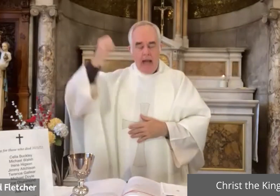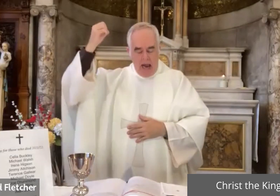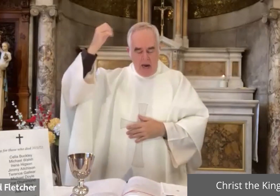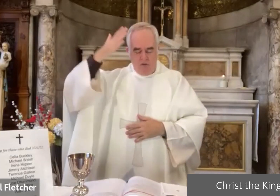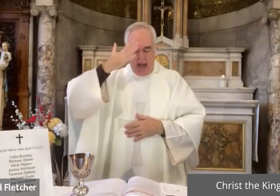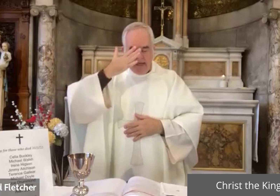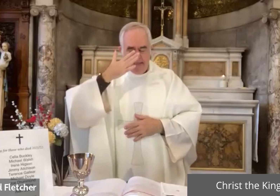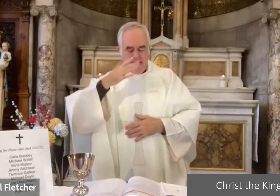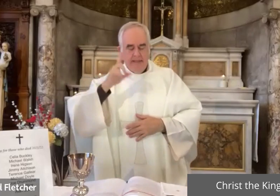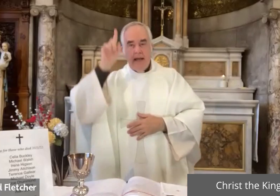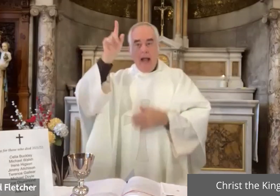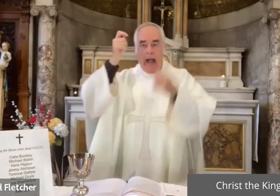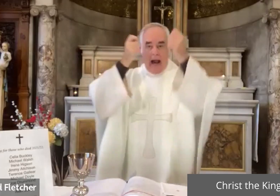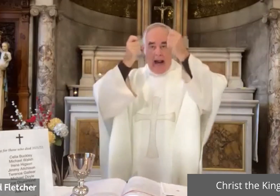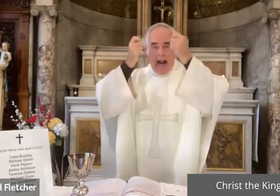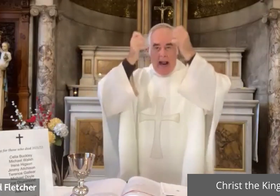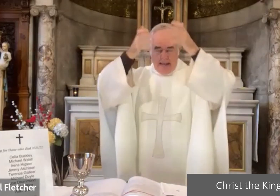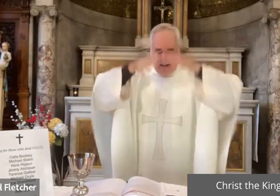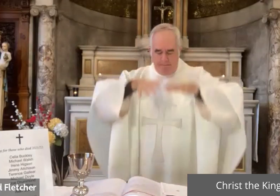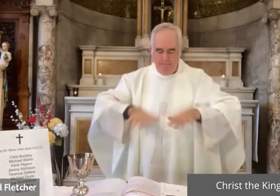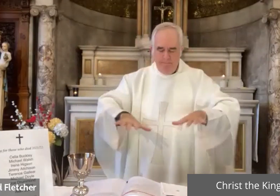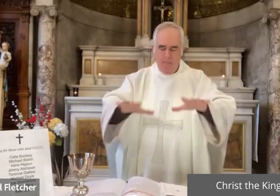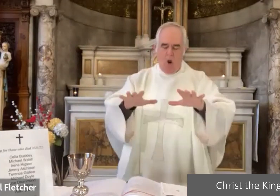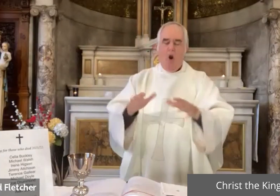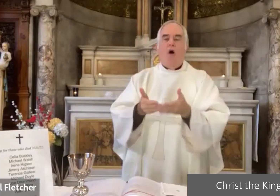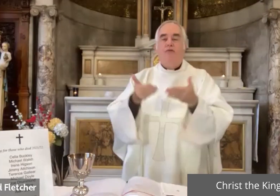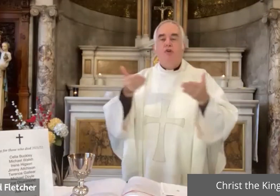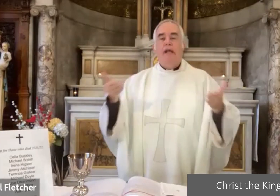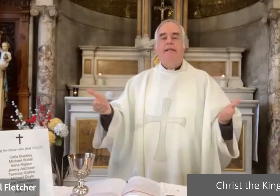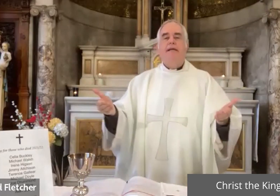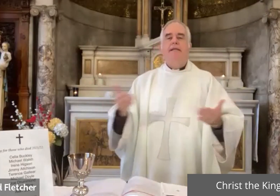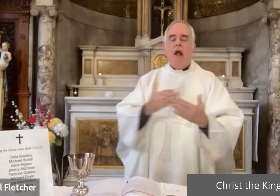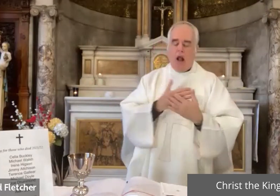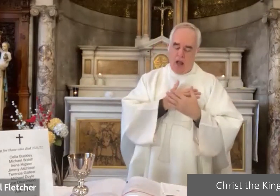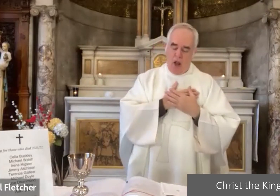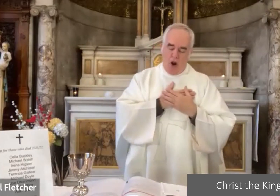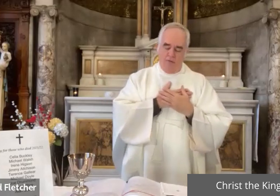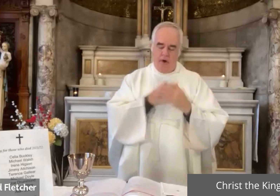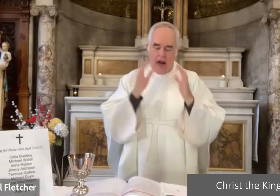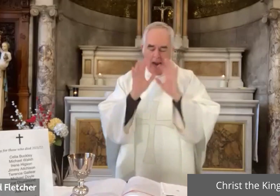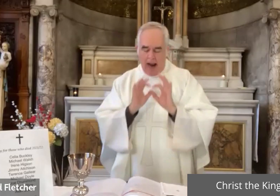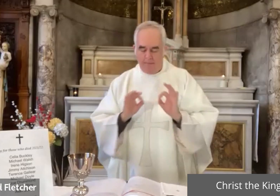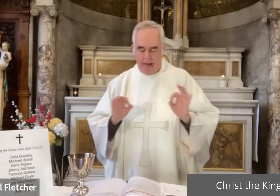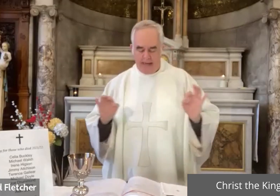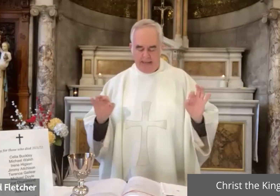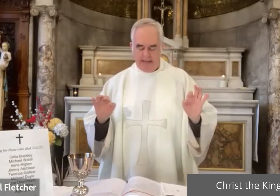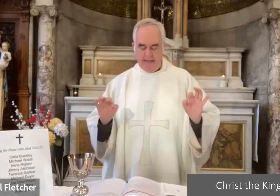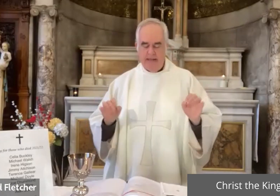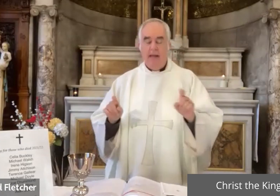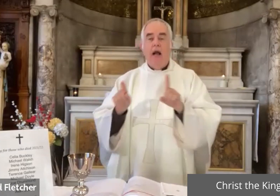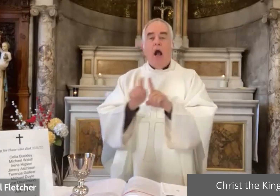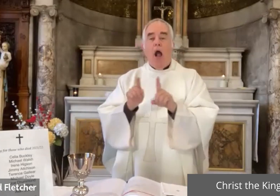holiness and grace, kingdom of justice, love, and